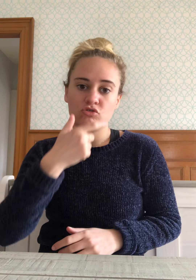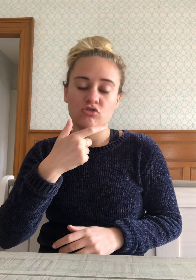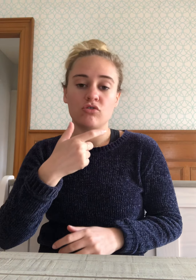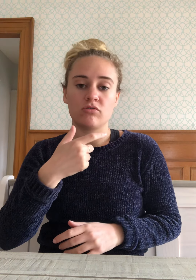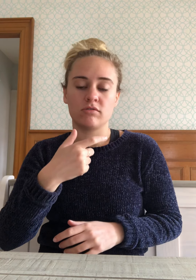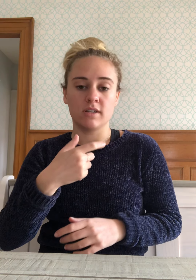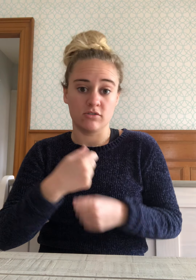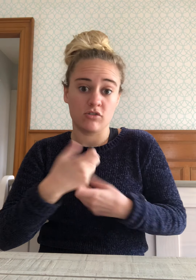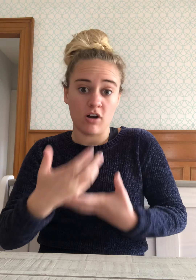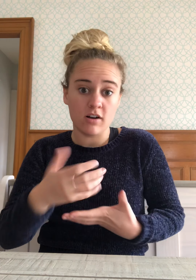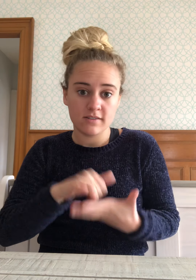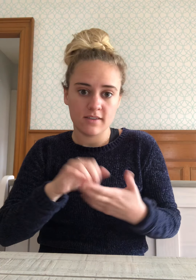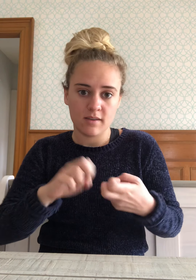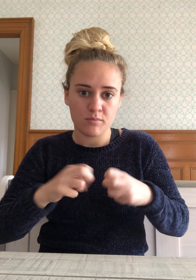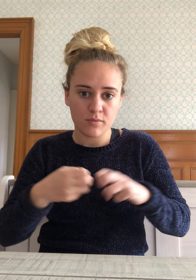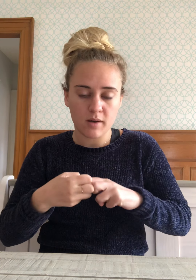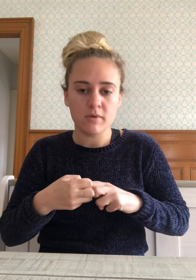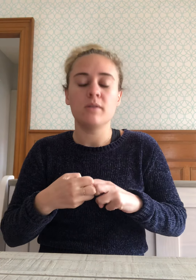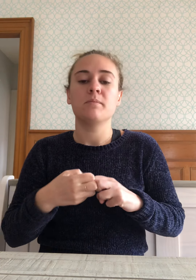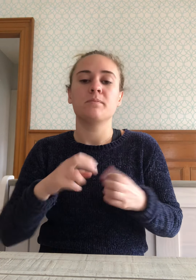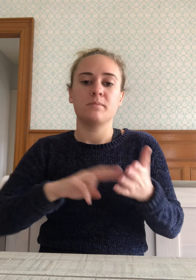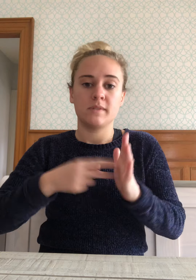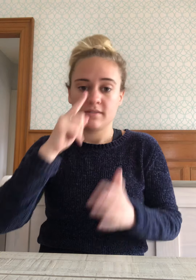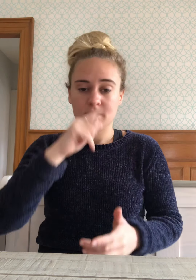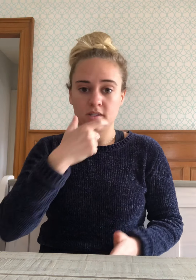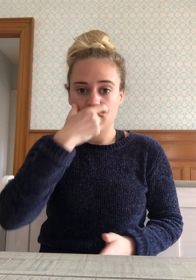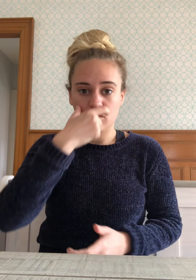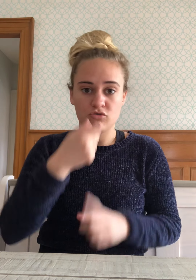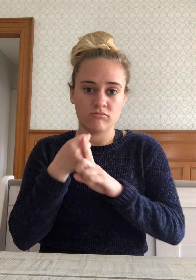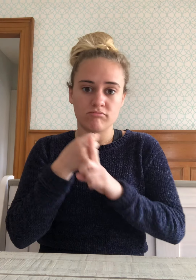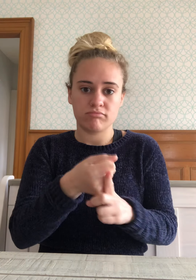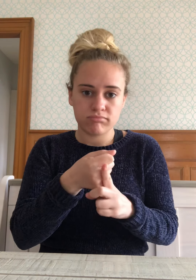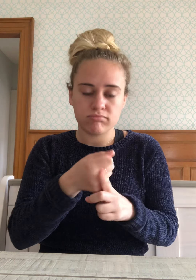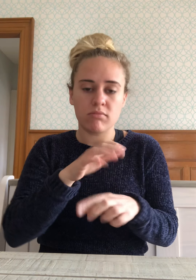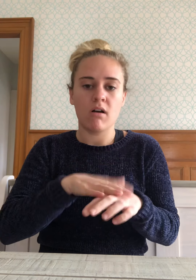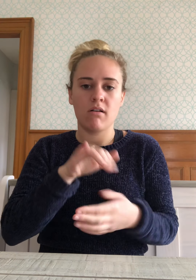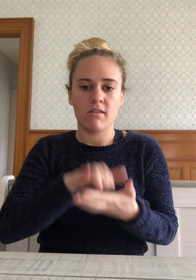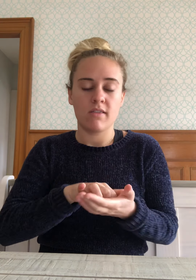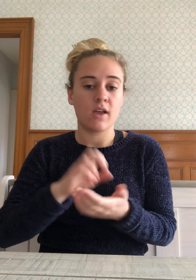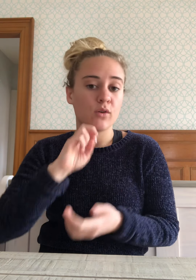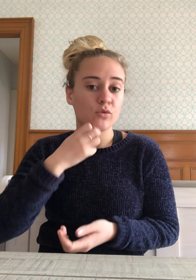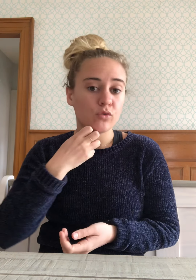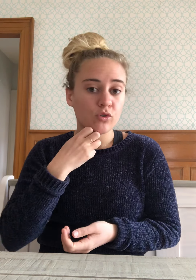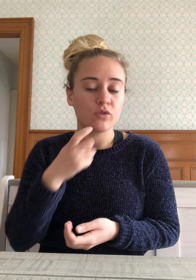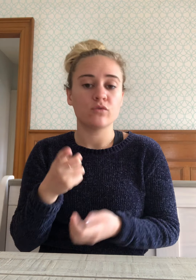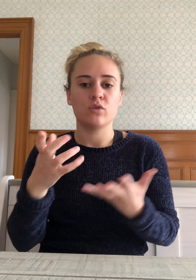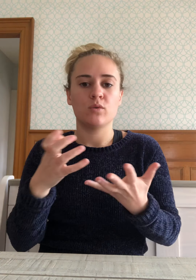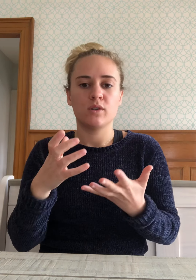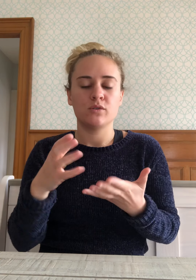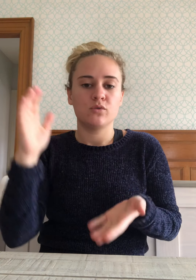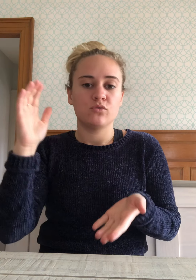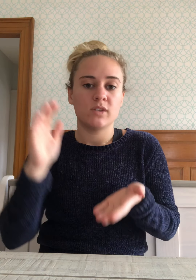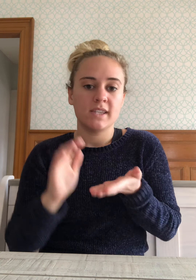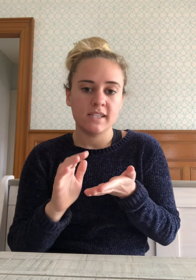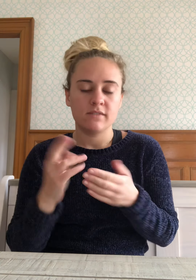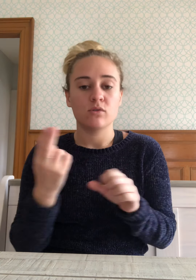nerves exiting from the incisive foramen. So you want to just kind of relieve that area, use PIP to